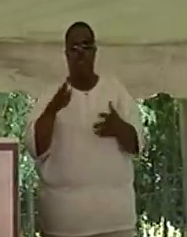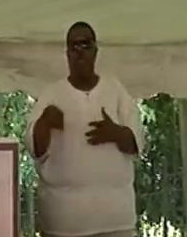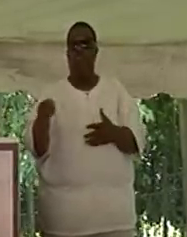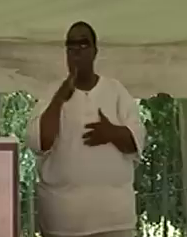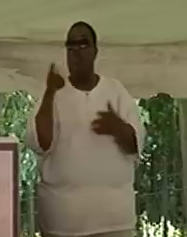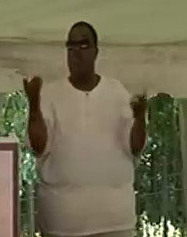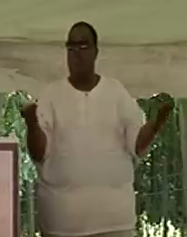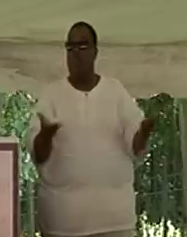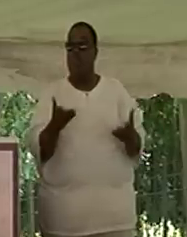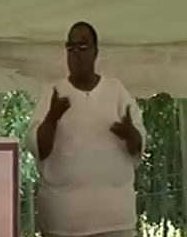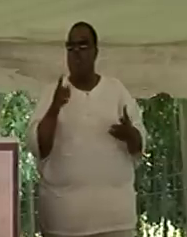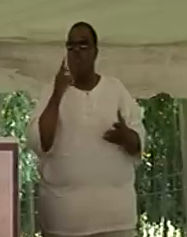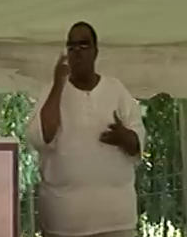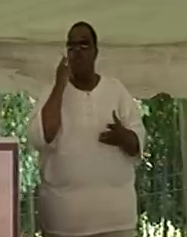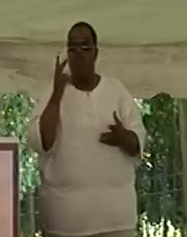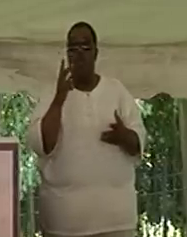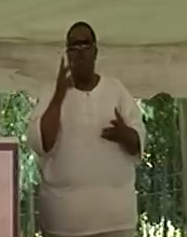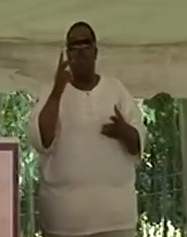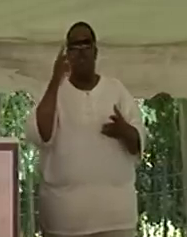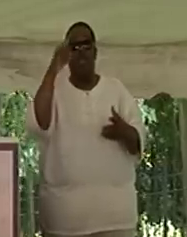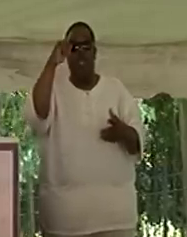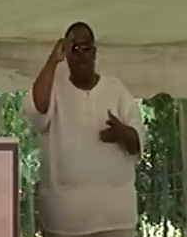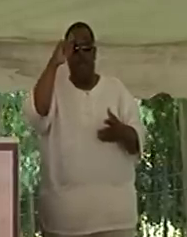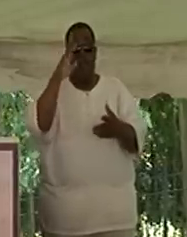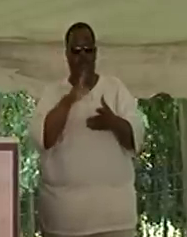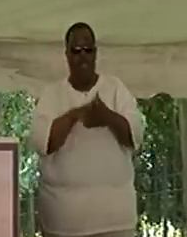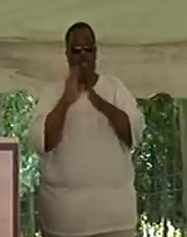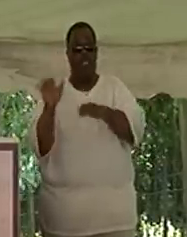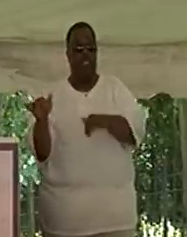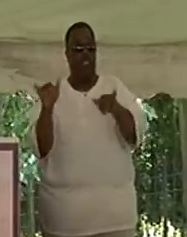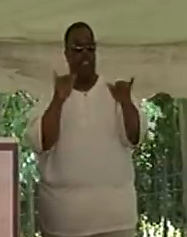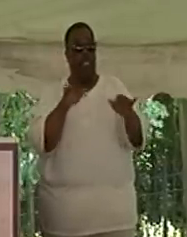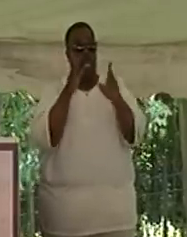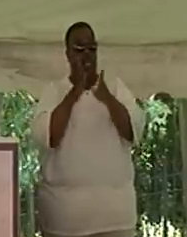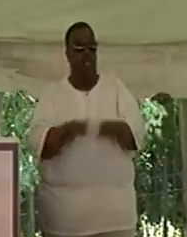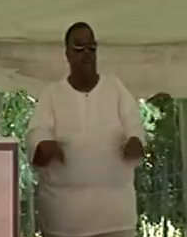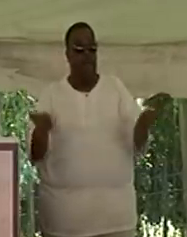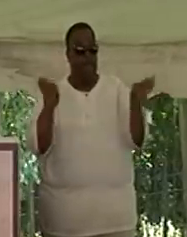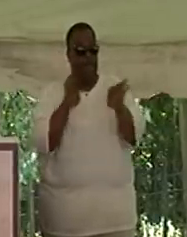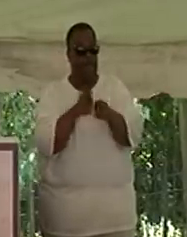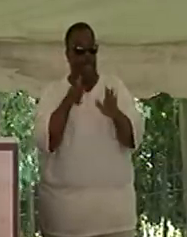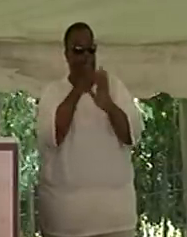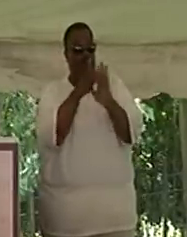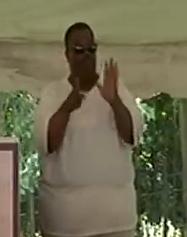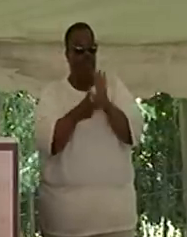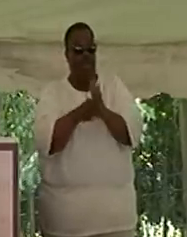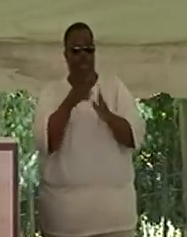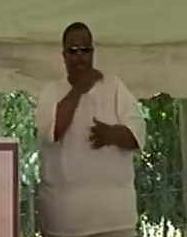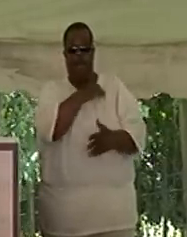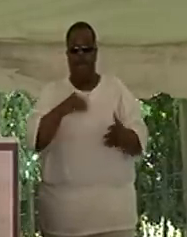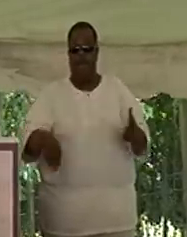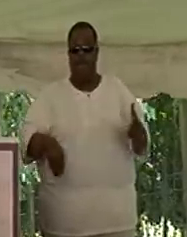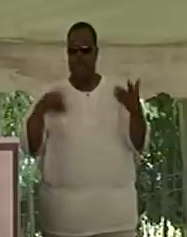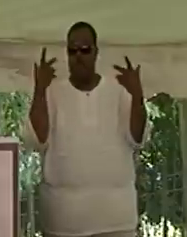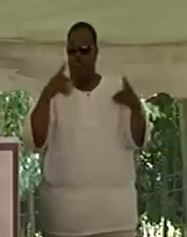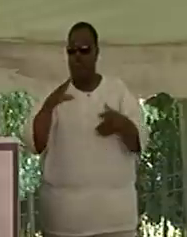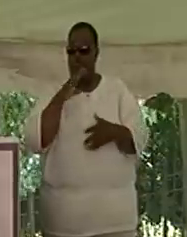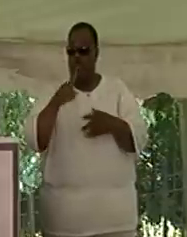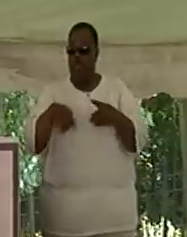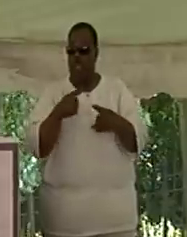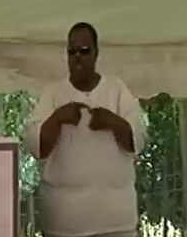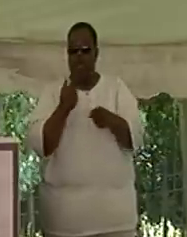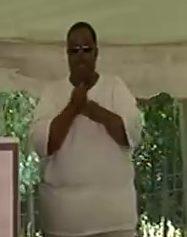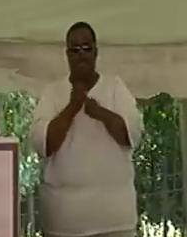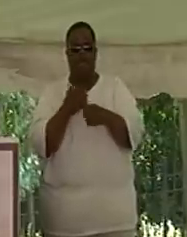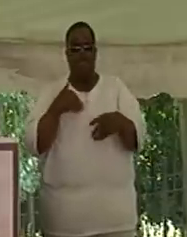are here and they so believe in the same values and principles that the mayor has espoused. That